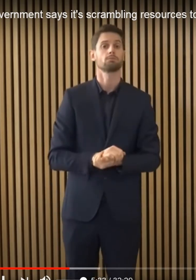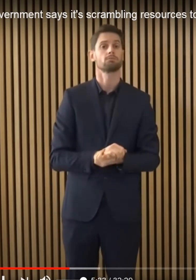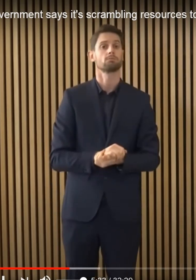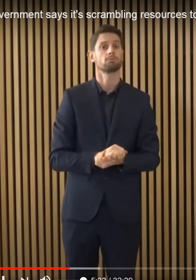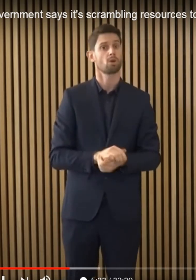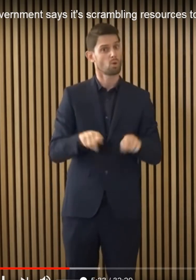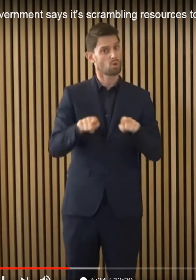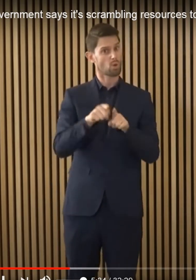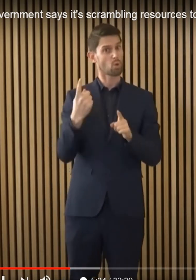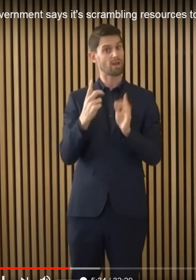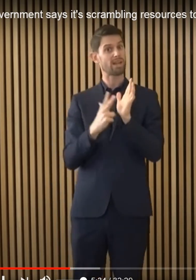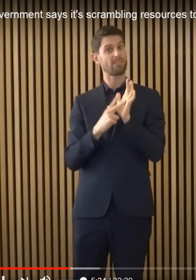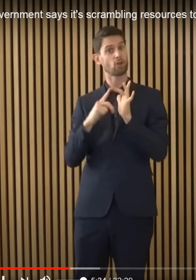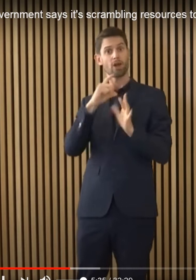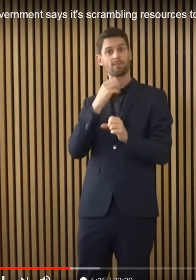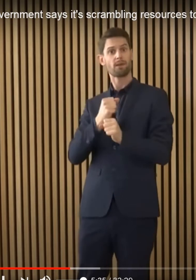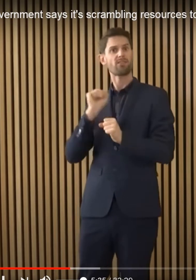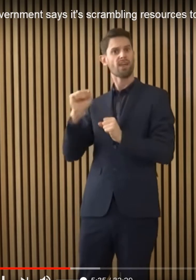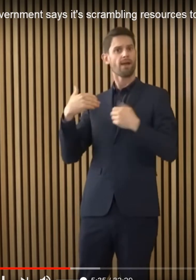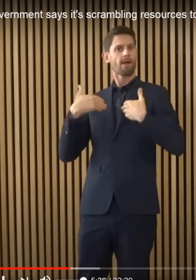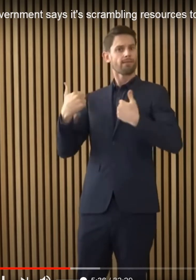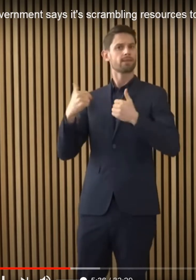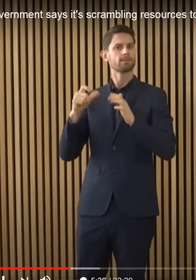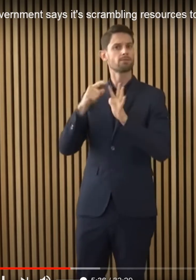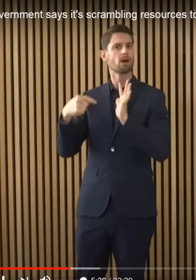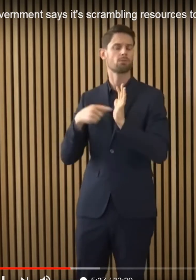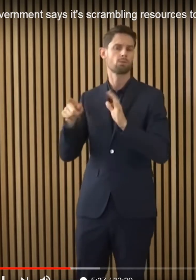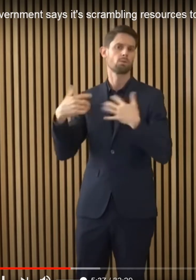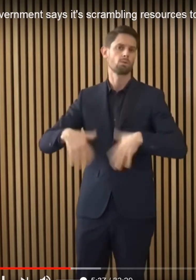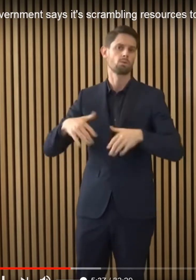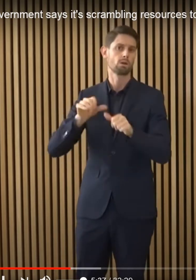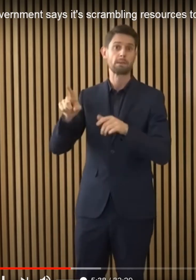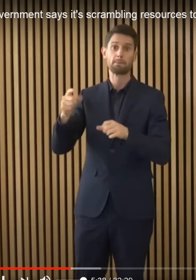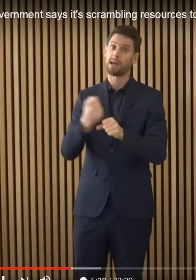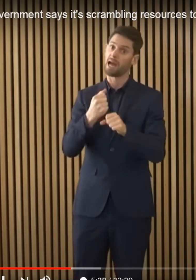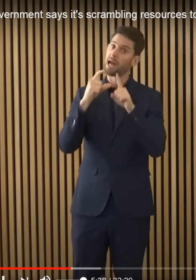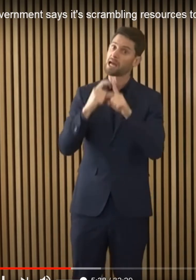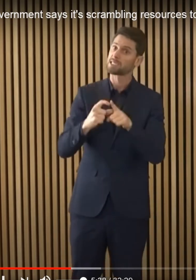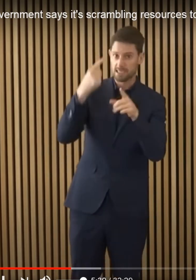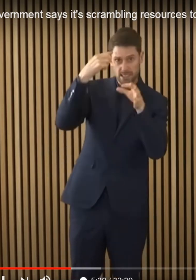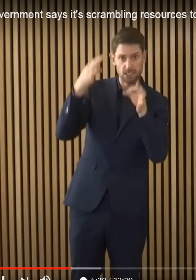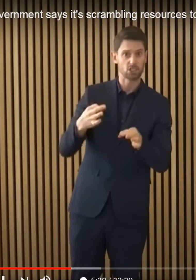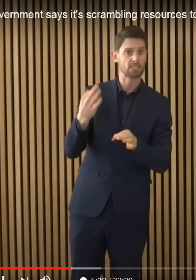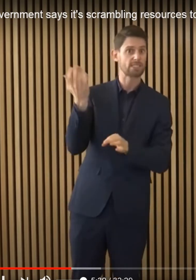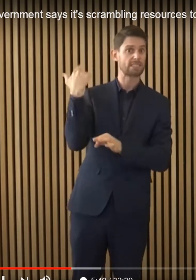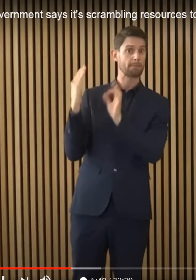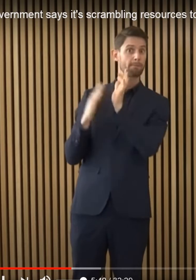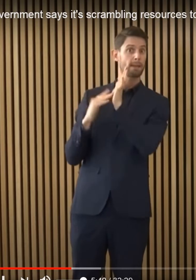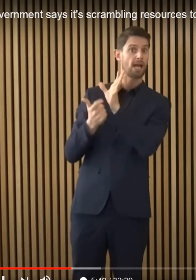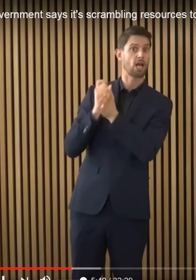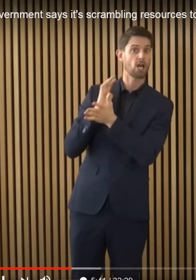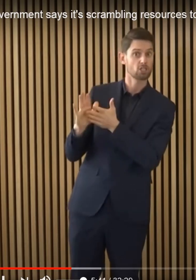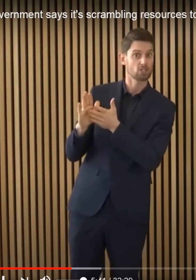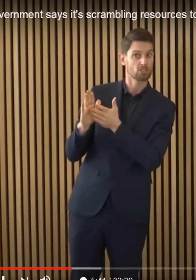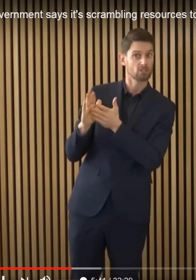of state health and the difficult decision which was made in March and repeated again